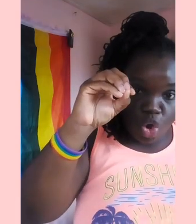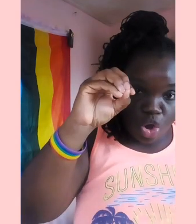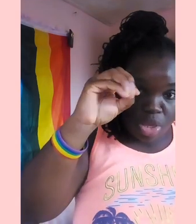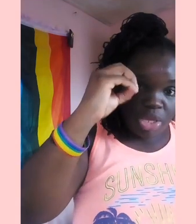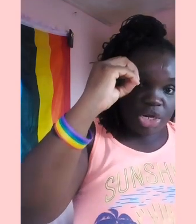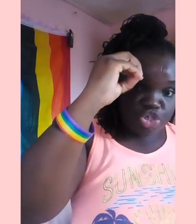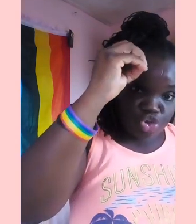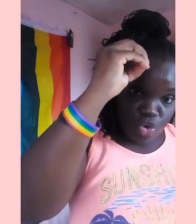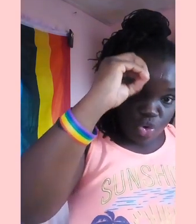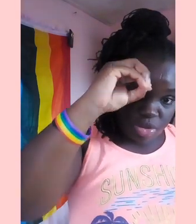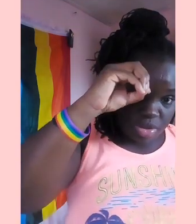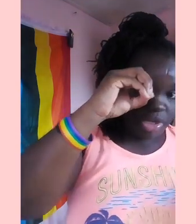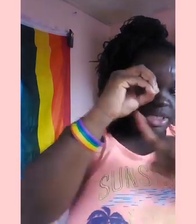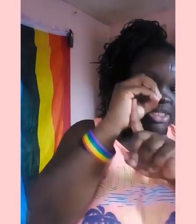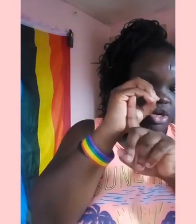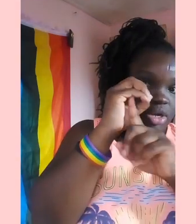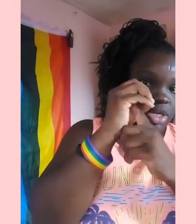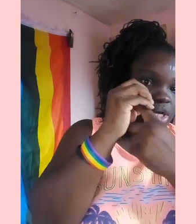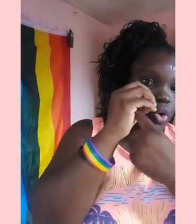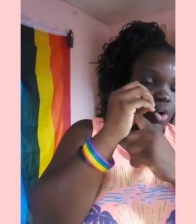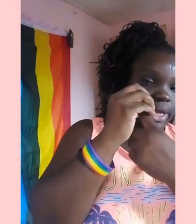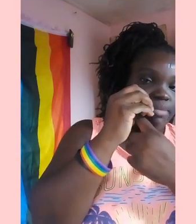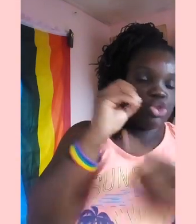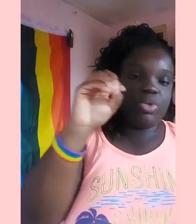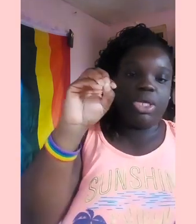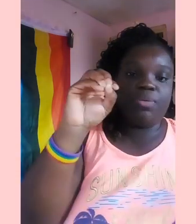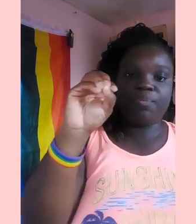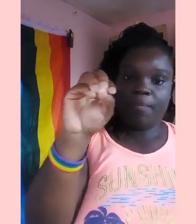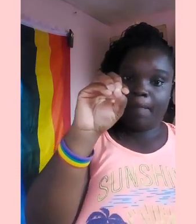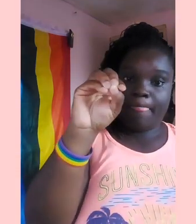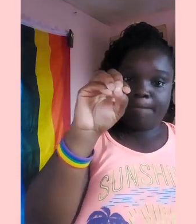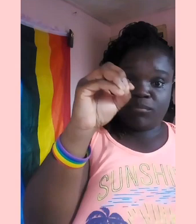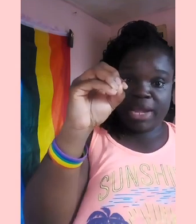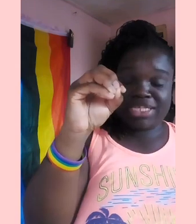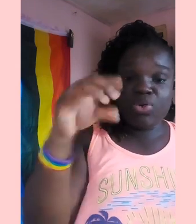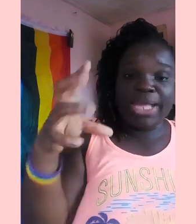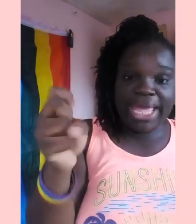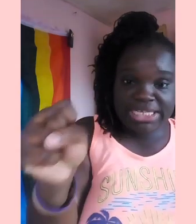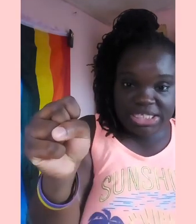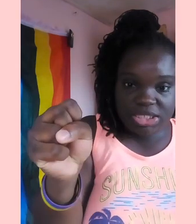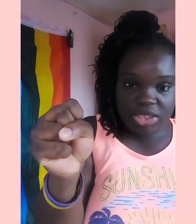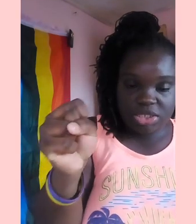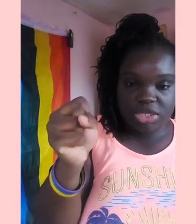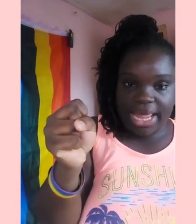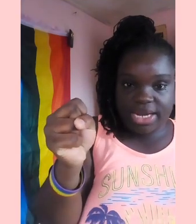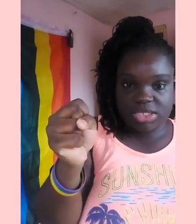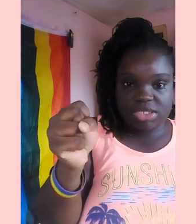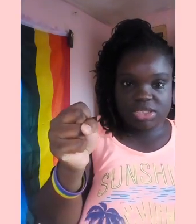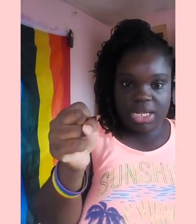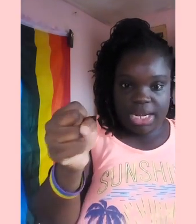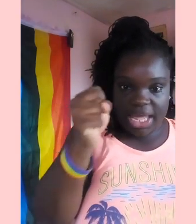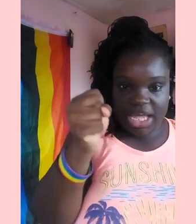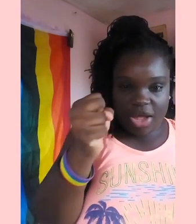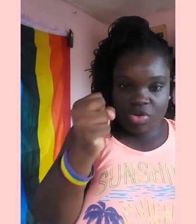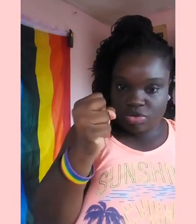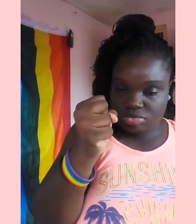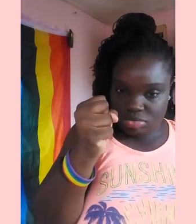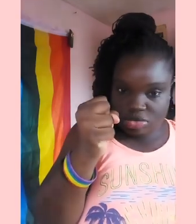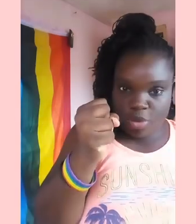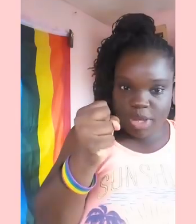O, there's a circle, there's a hole in between. Right? So with S, you just go like this. Like yeah, double your